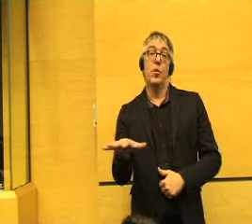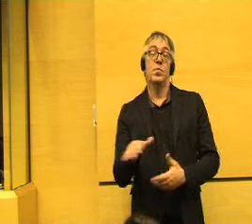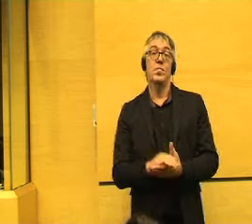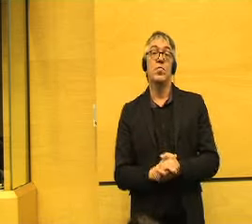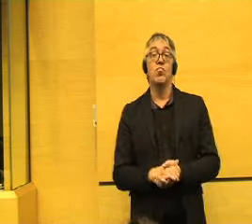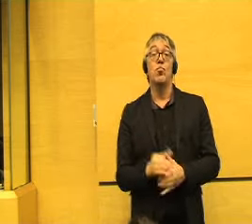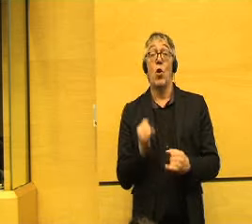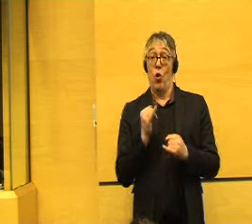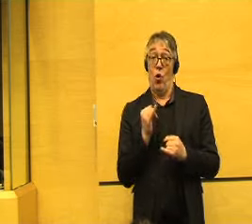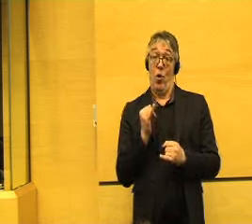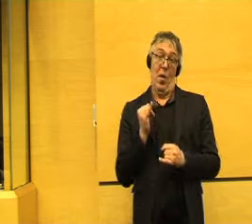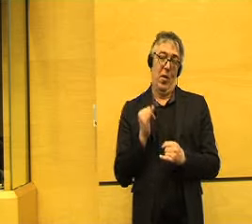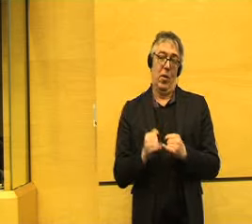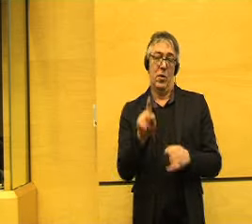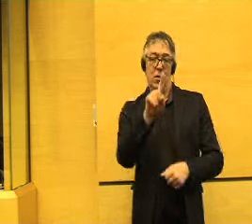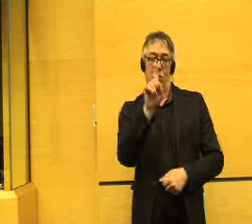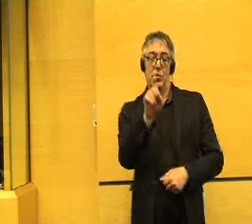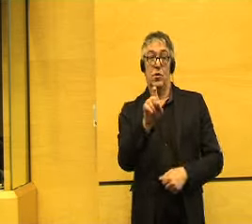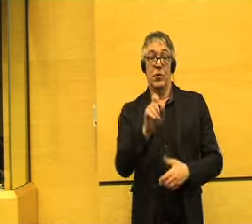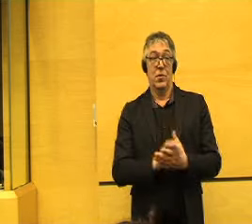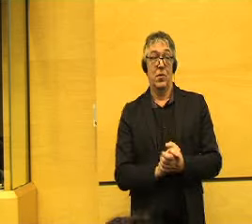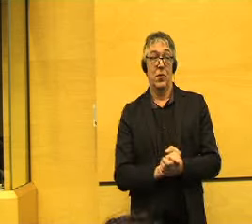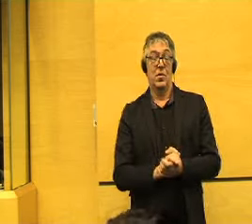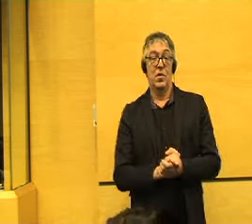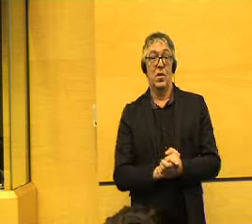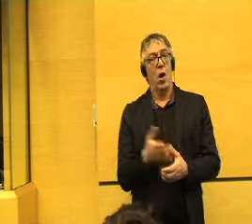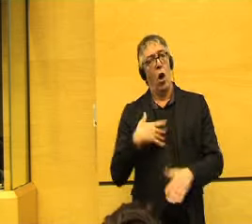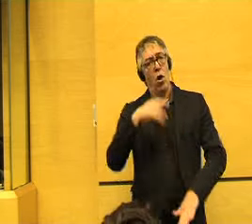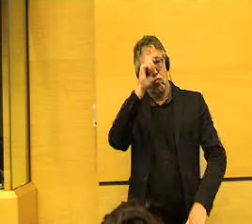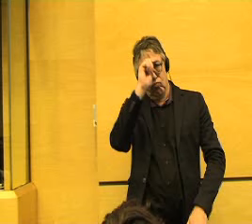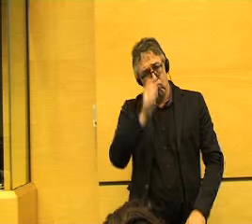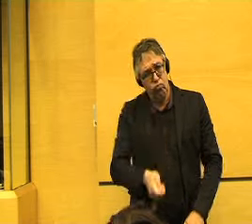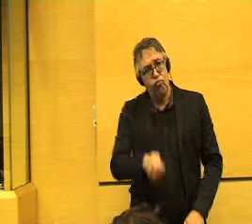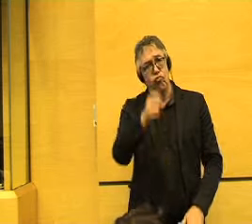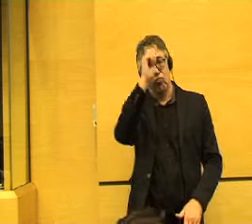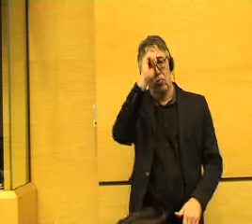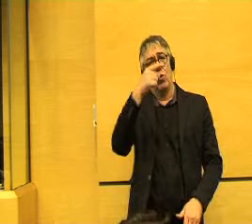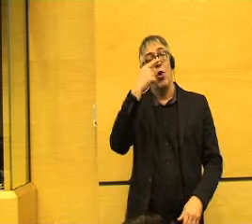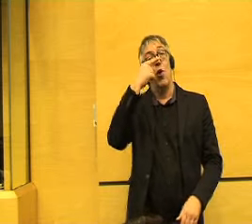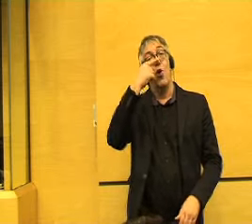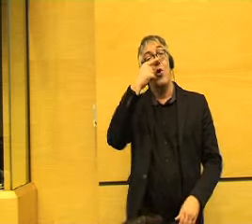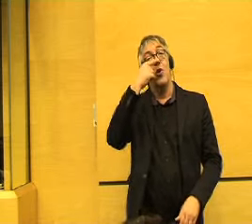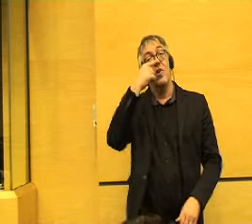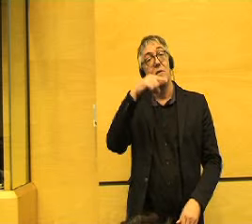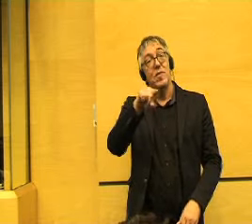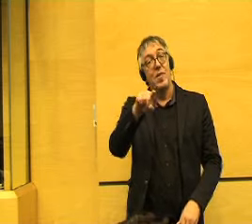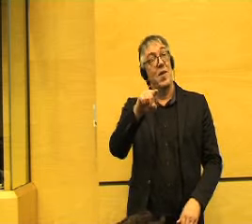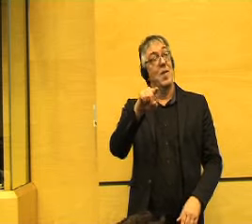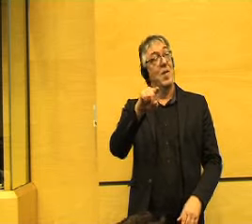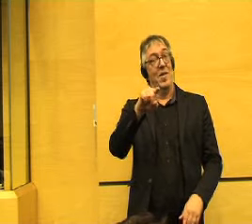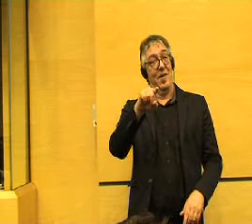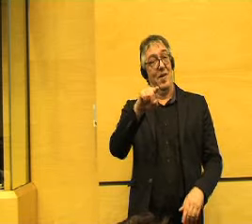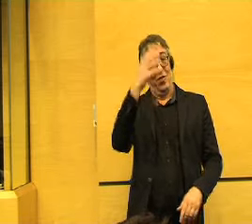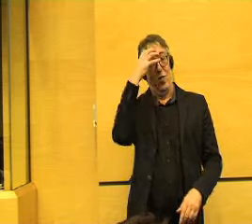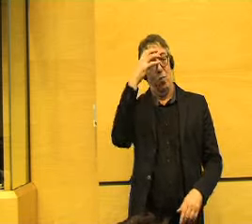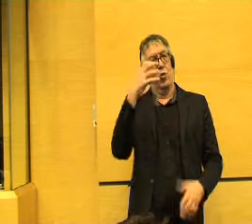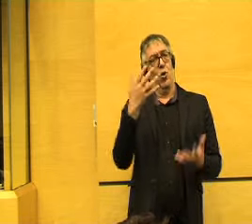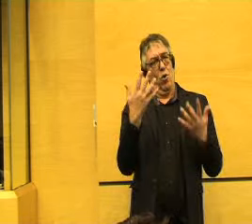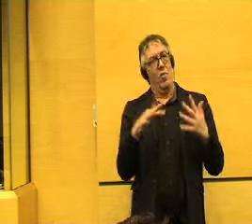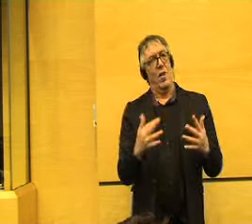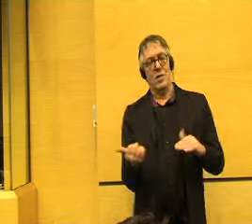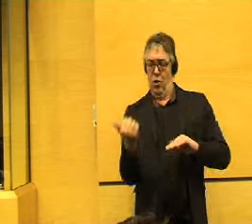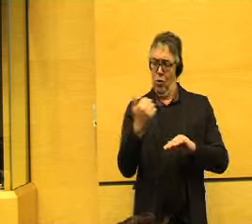really appreciate the state party's efforts in organizing the working group meeting related to